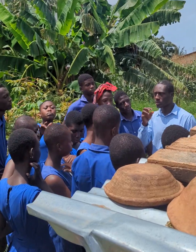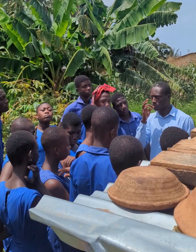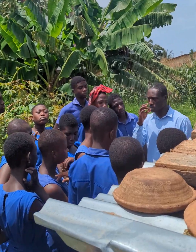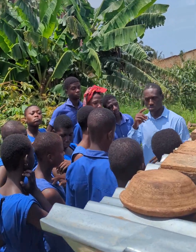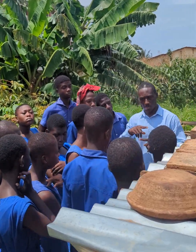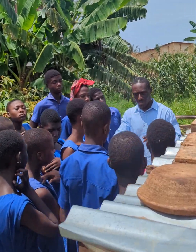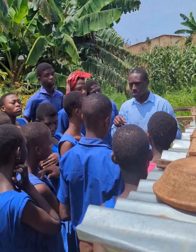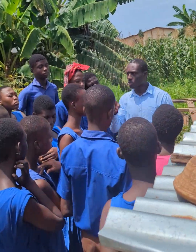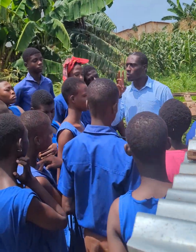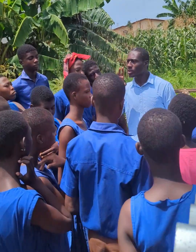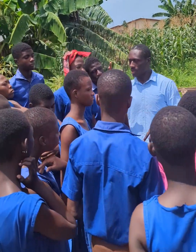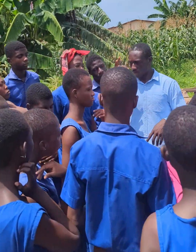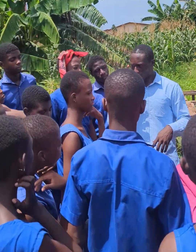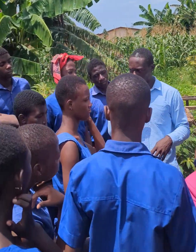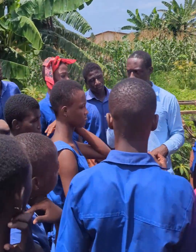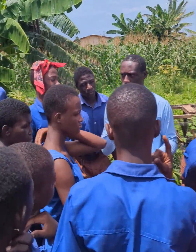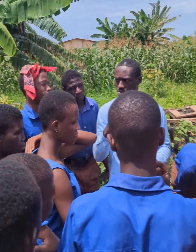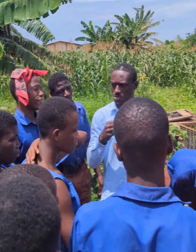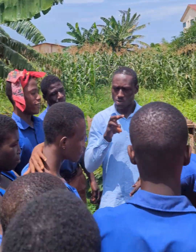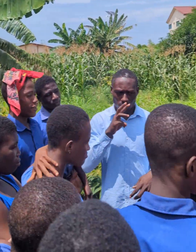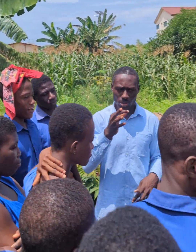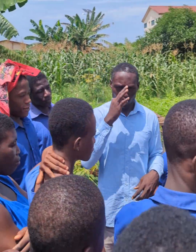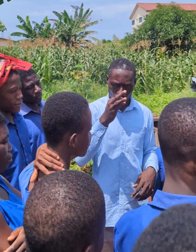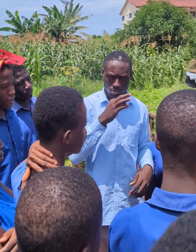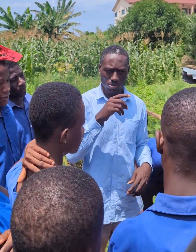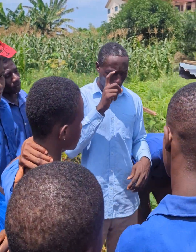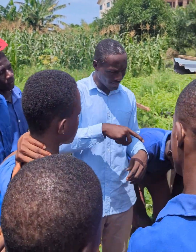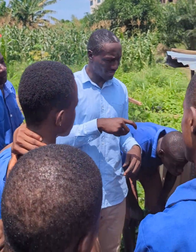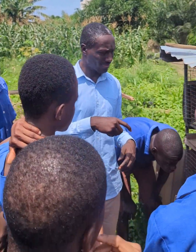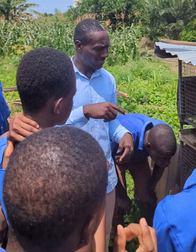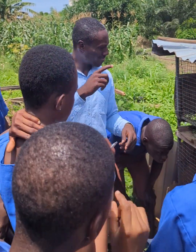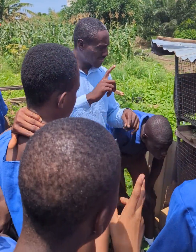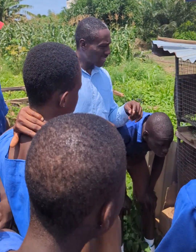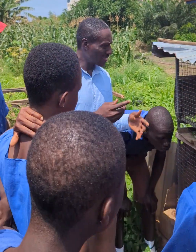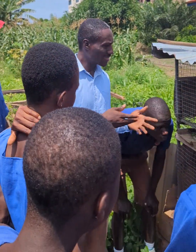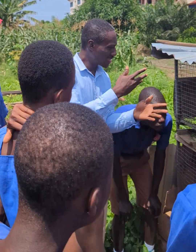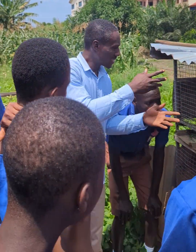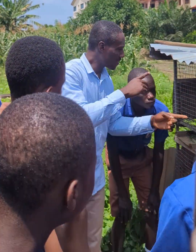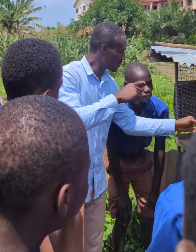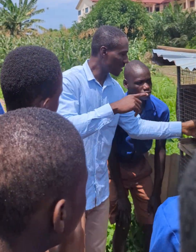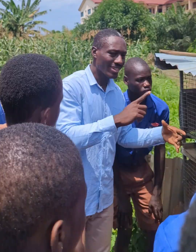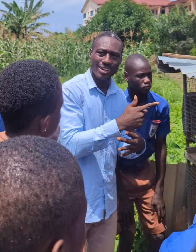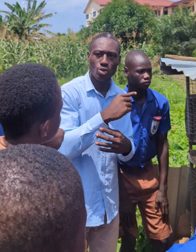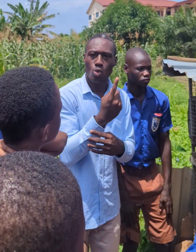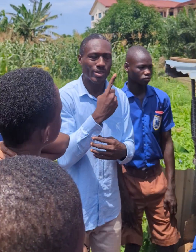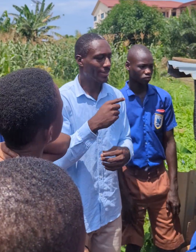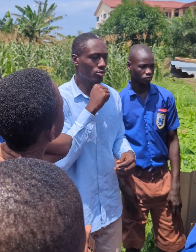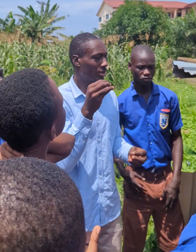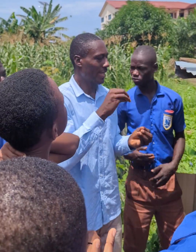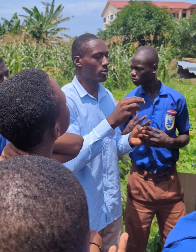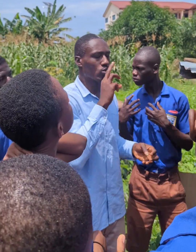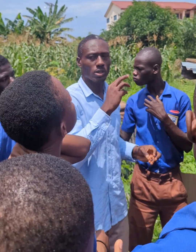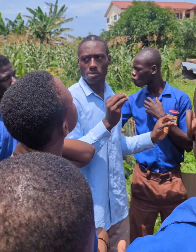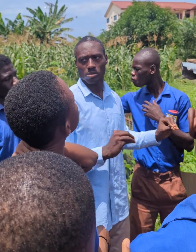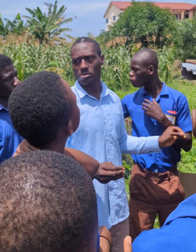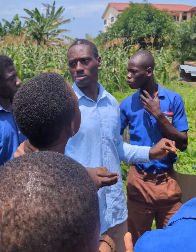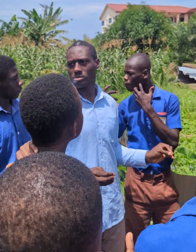water. Its water needs to be changed daily. And